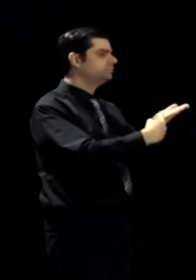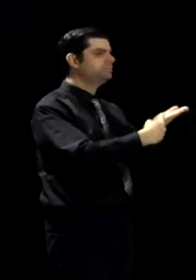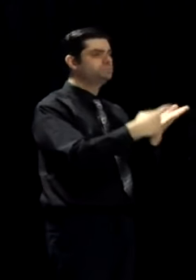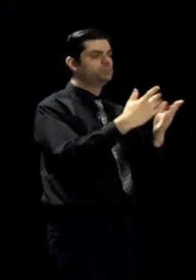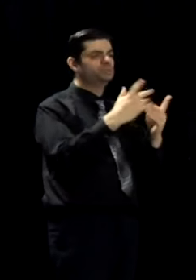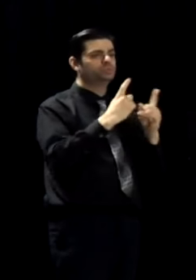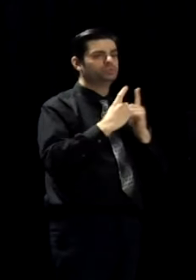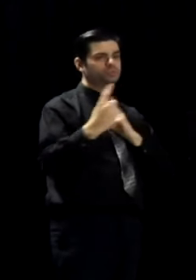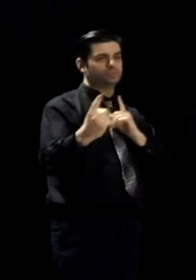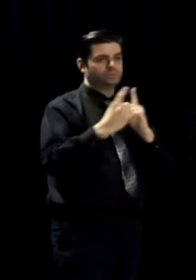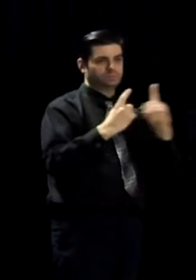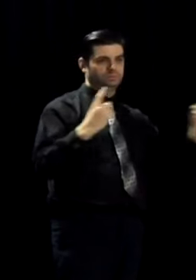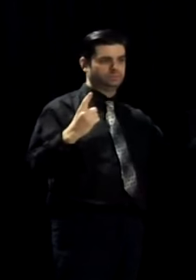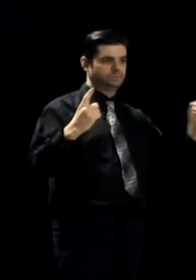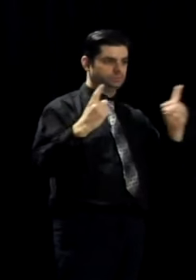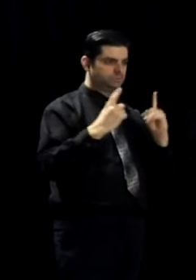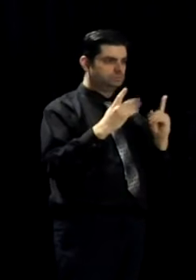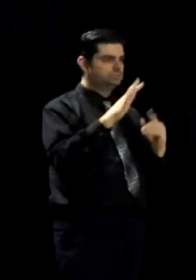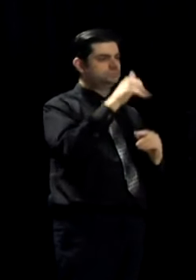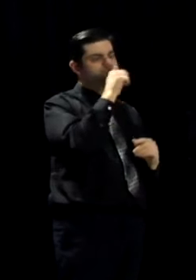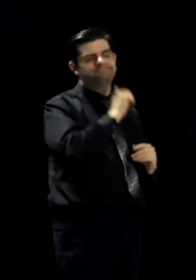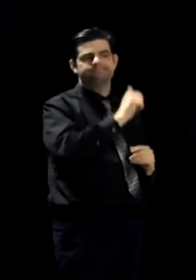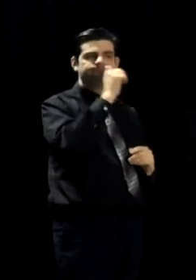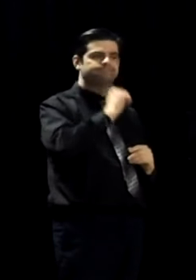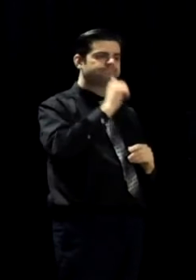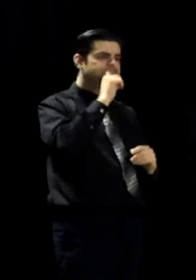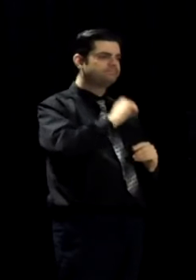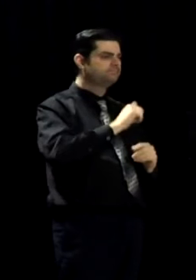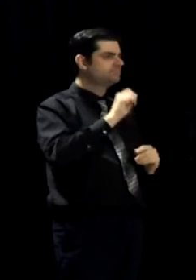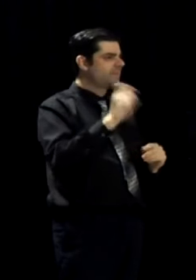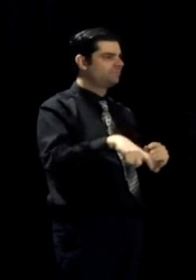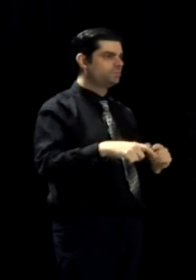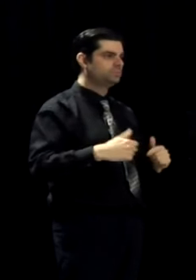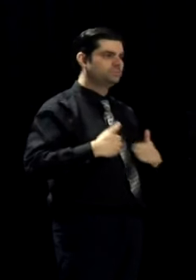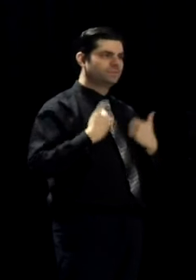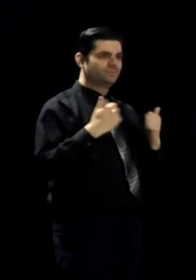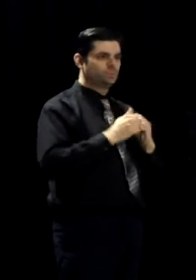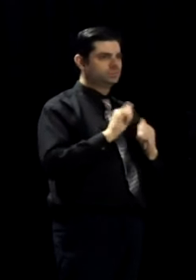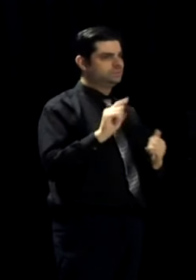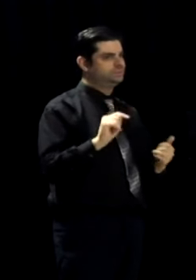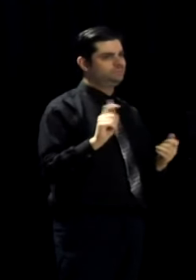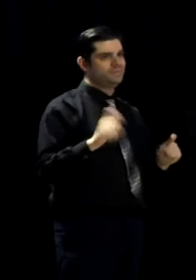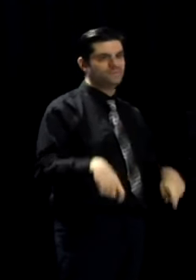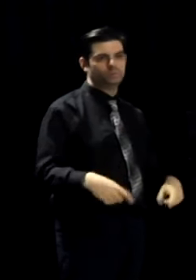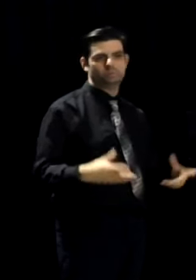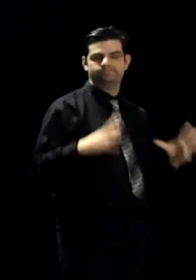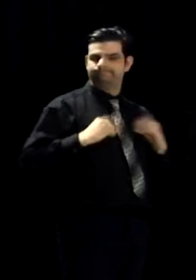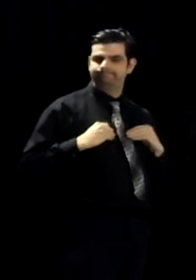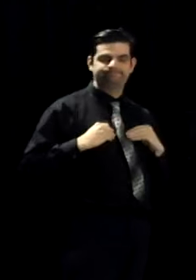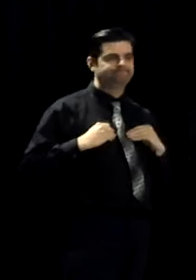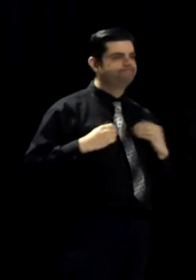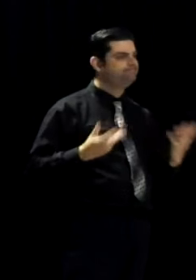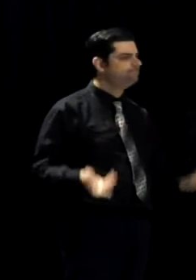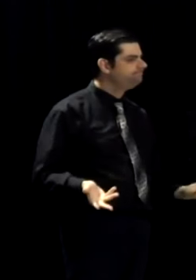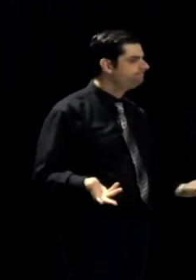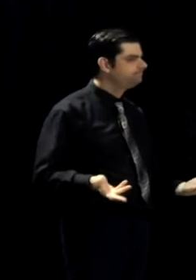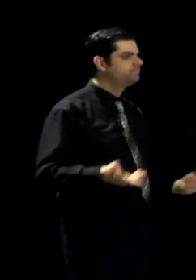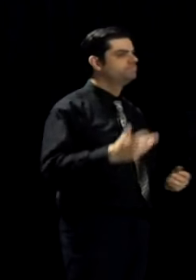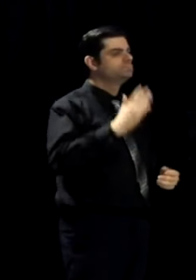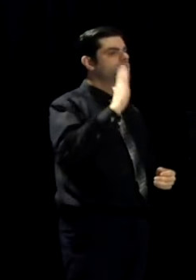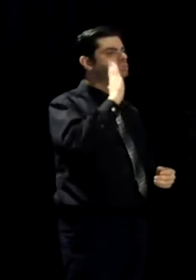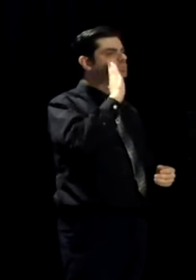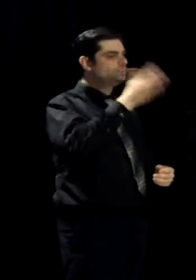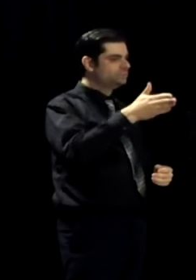We have to live with it. And certainly we're going to have more information on the community spread that we're seeing. And we're going to